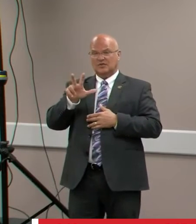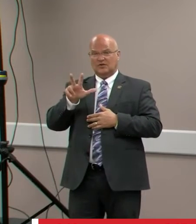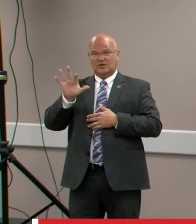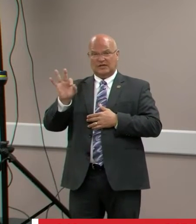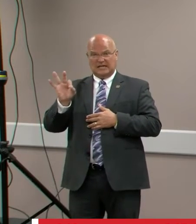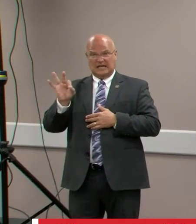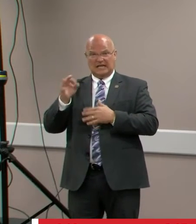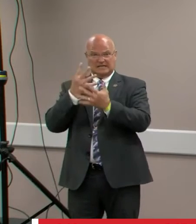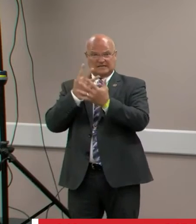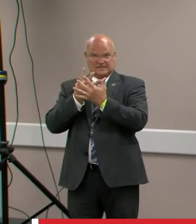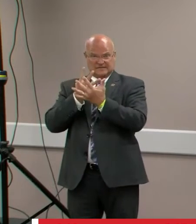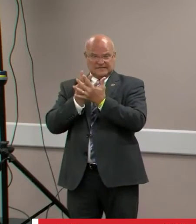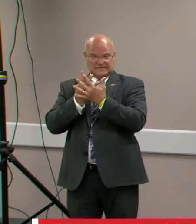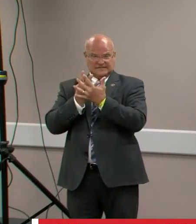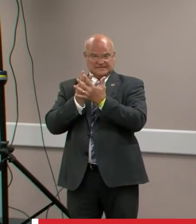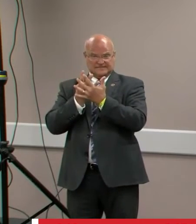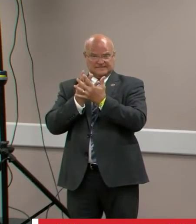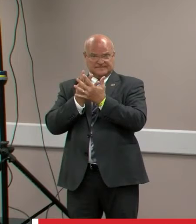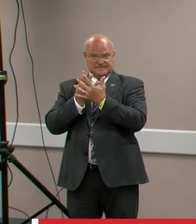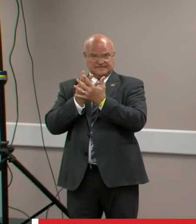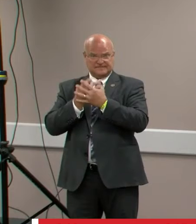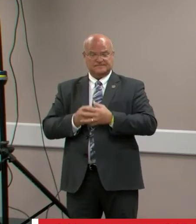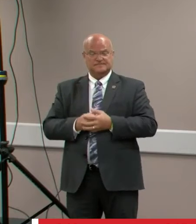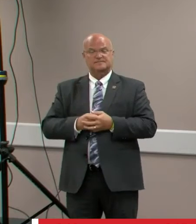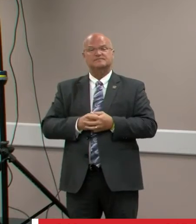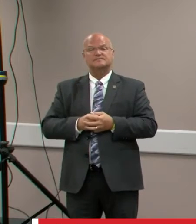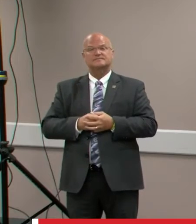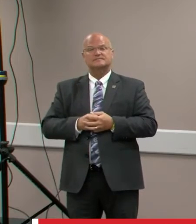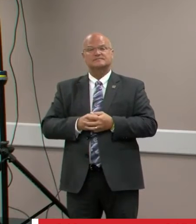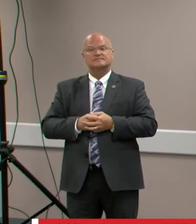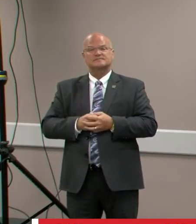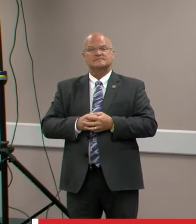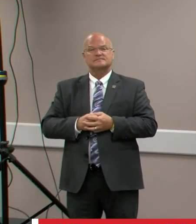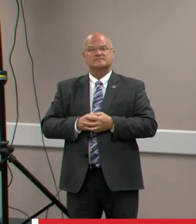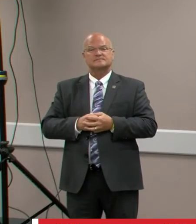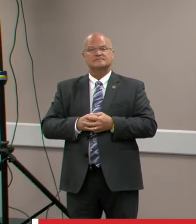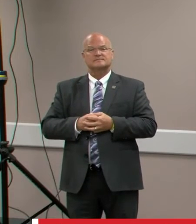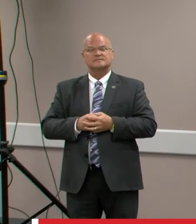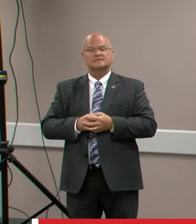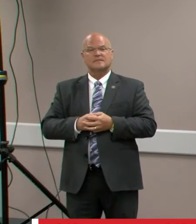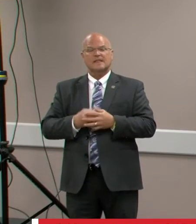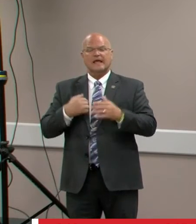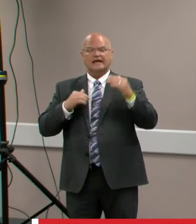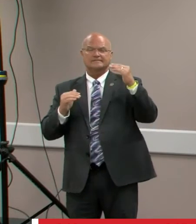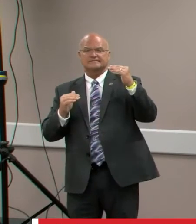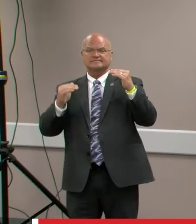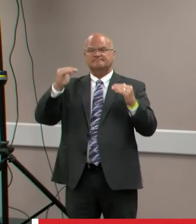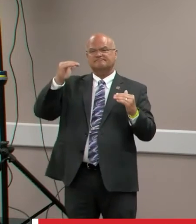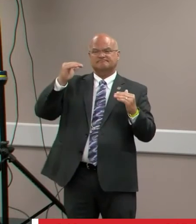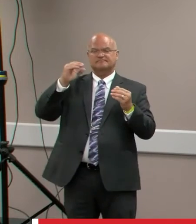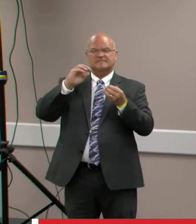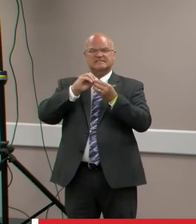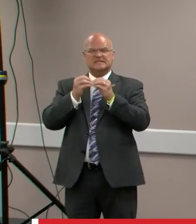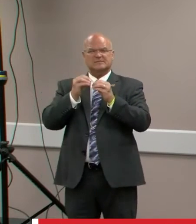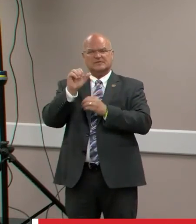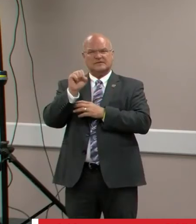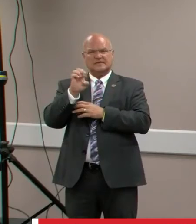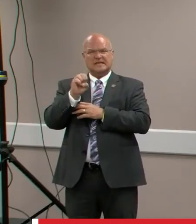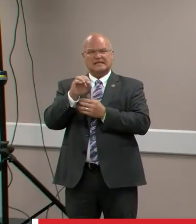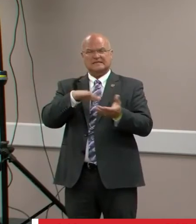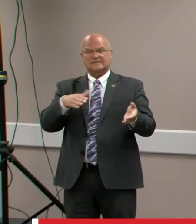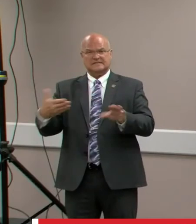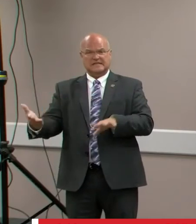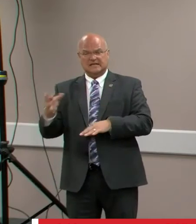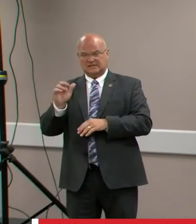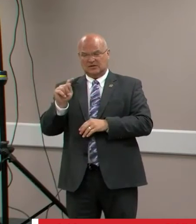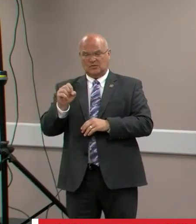239 have been in correctional facilities. We have had a disproportionate case